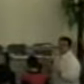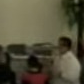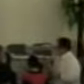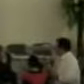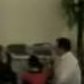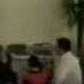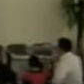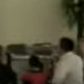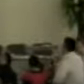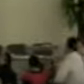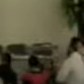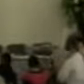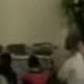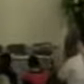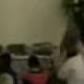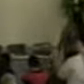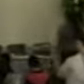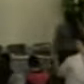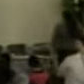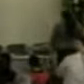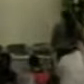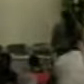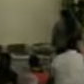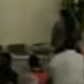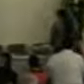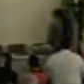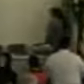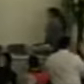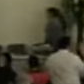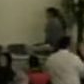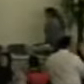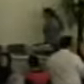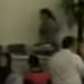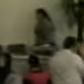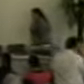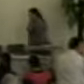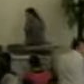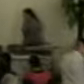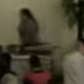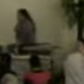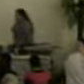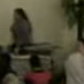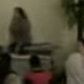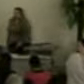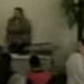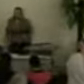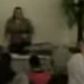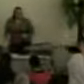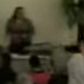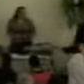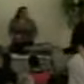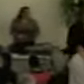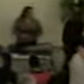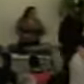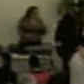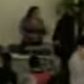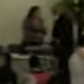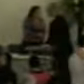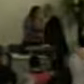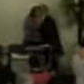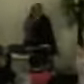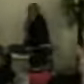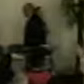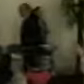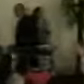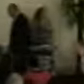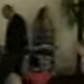And right now it seems there's no way out, and you're going